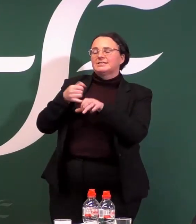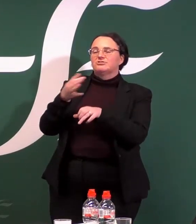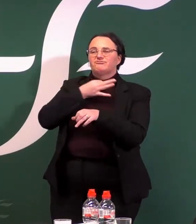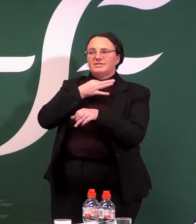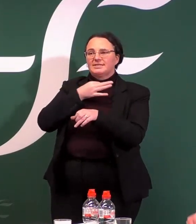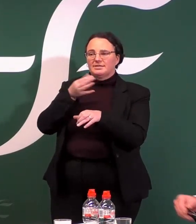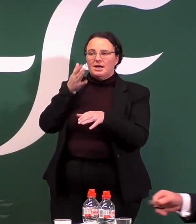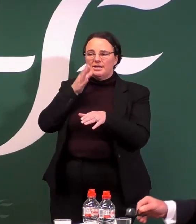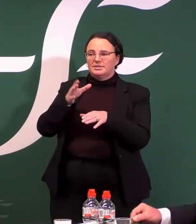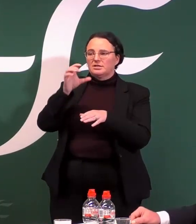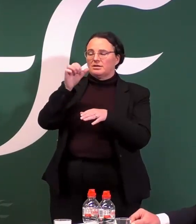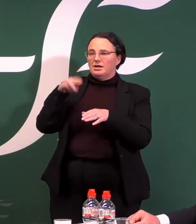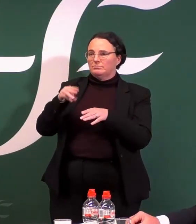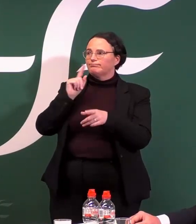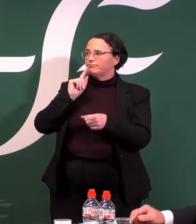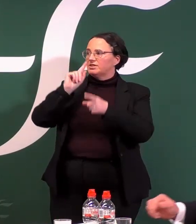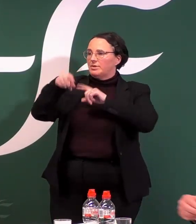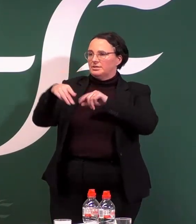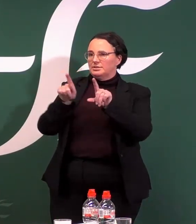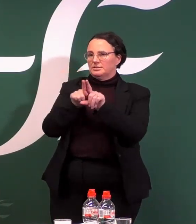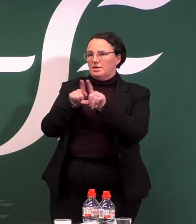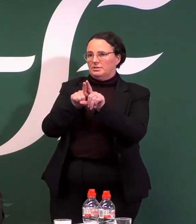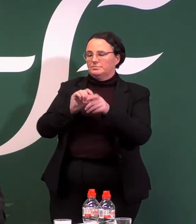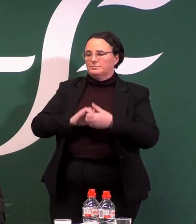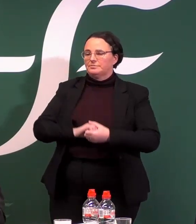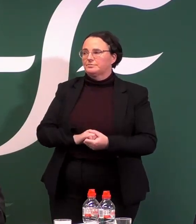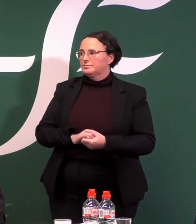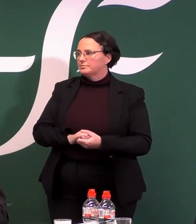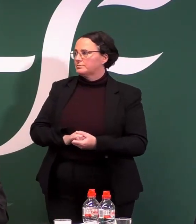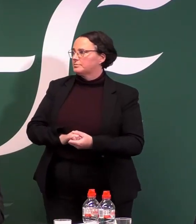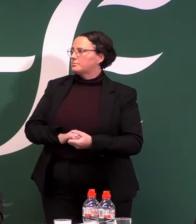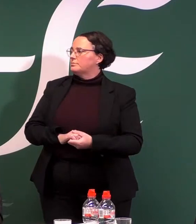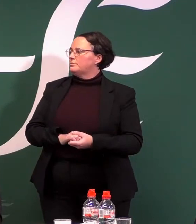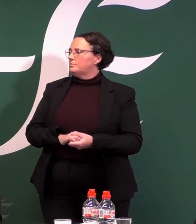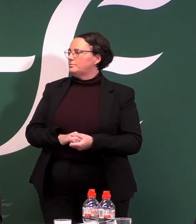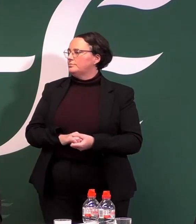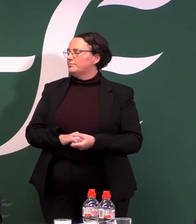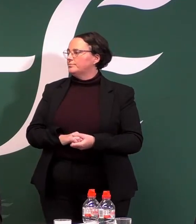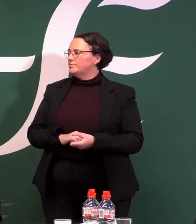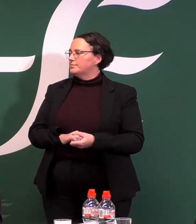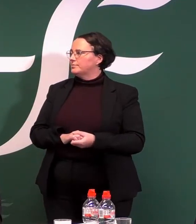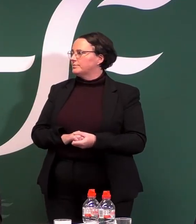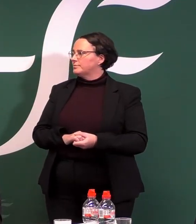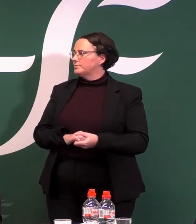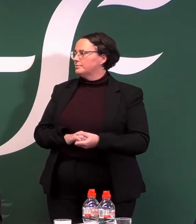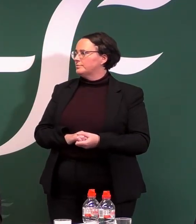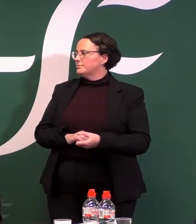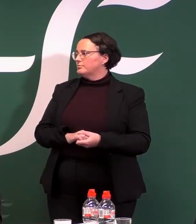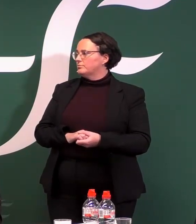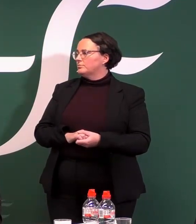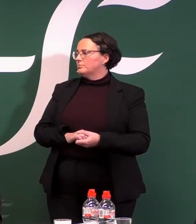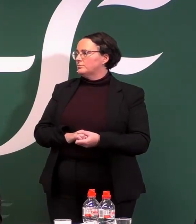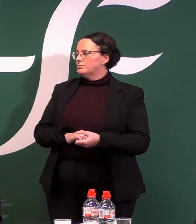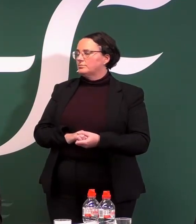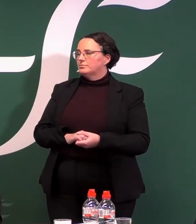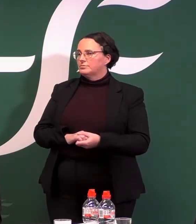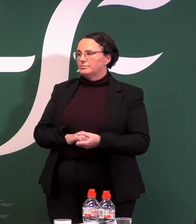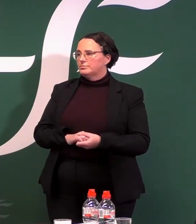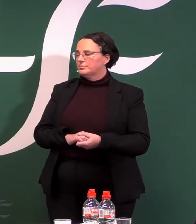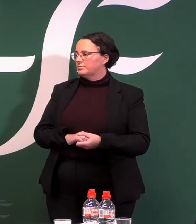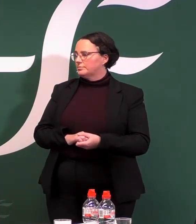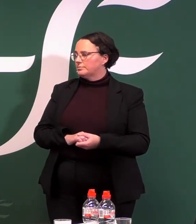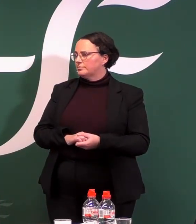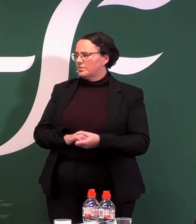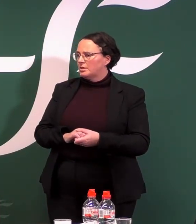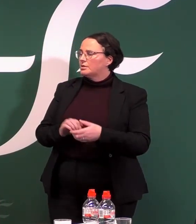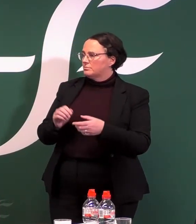Colm expand on that. Vulnerability is age. The vulnerability is age. So Colm, John. Sorry.